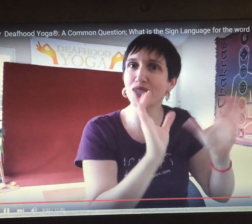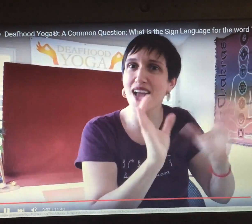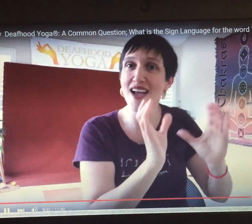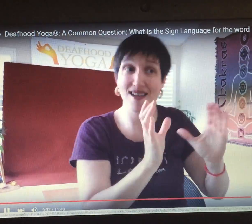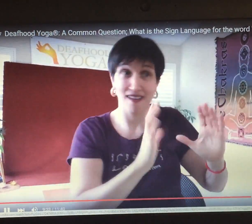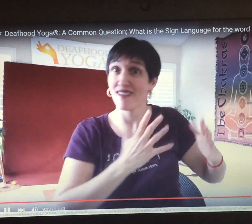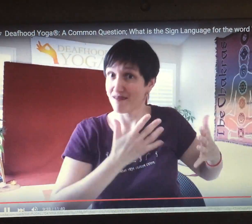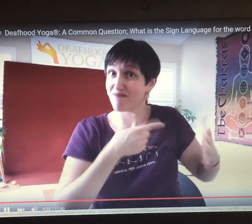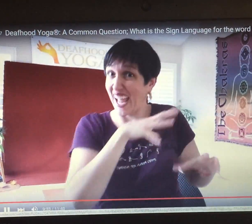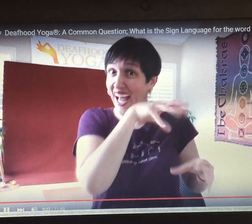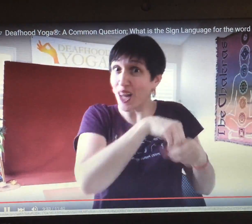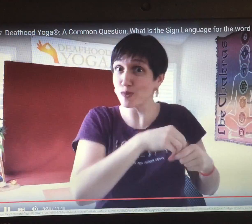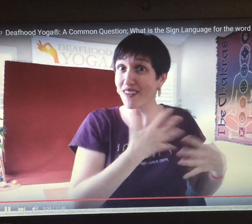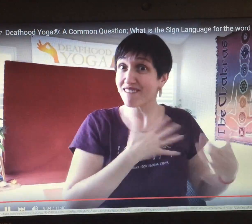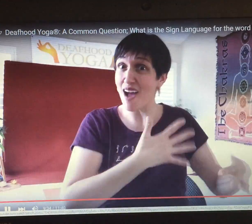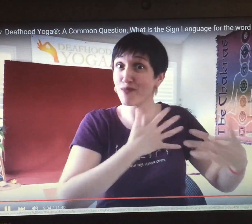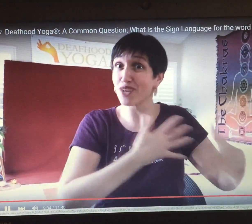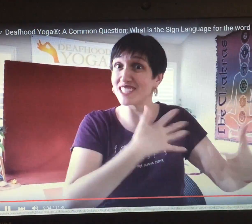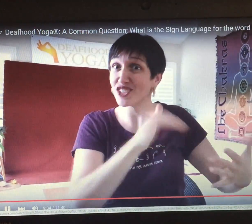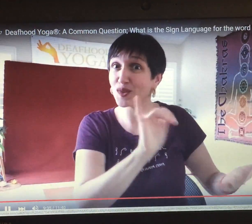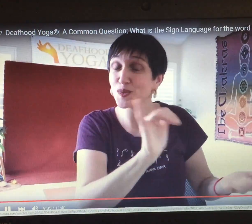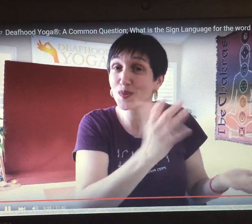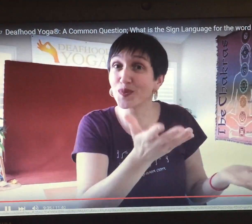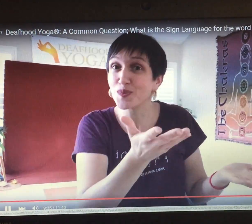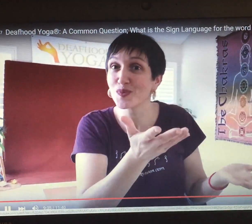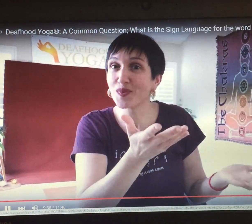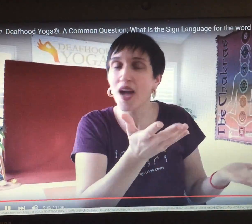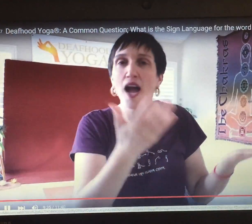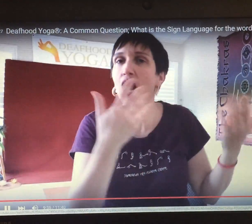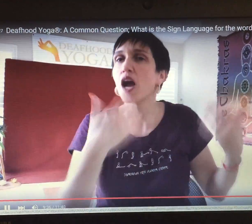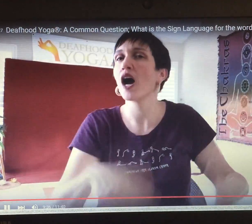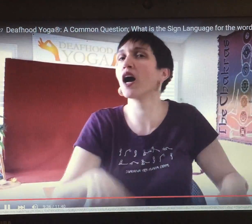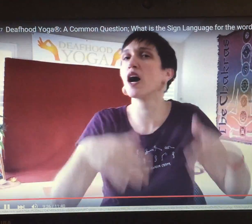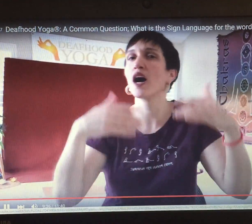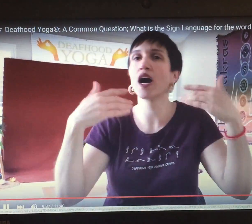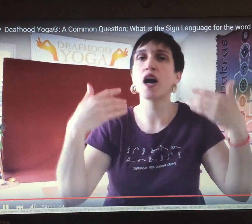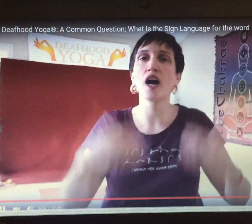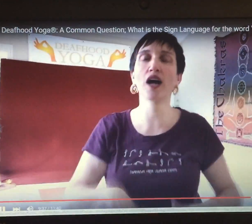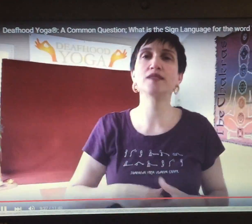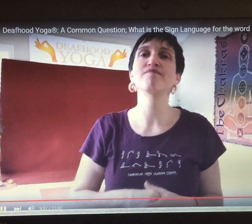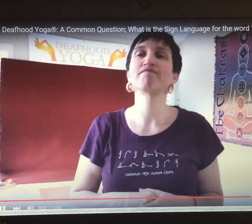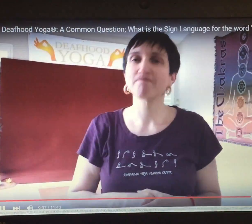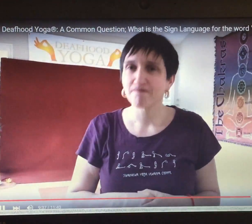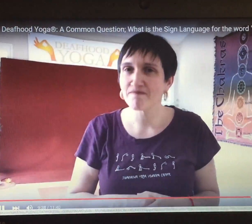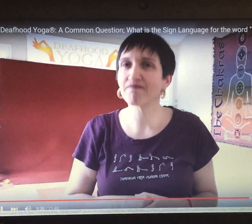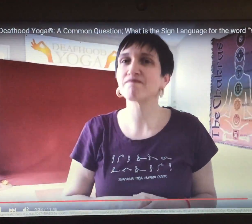we express, how we communicate. That's included in vibrations as well. Wow.